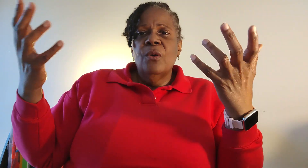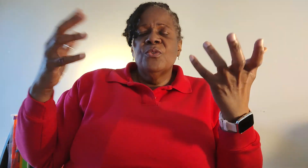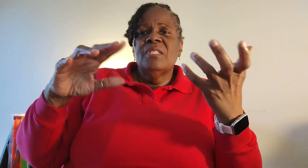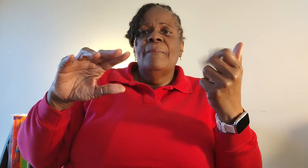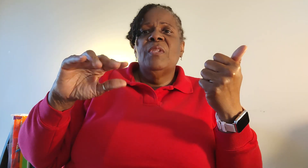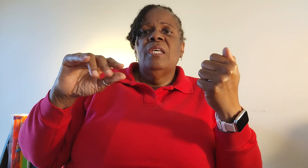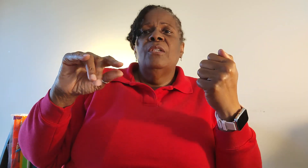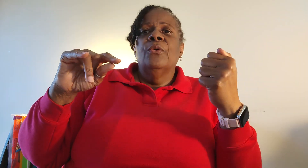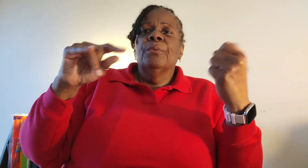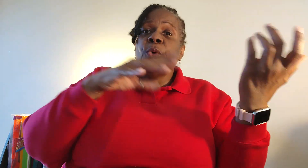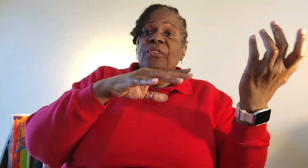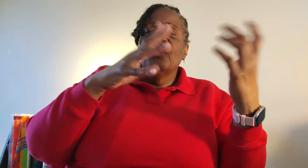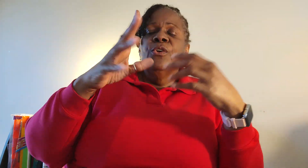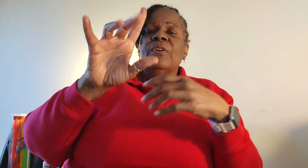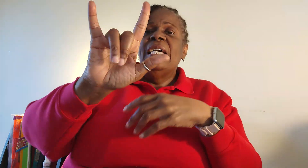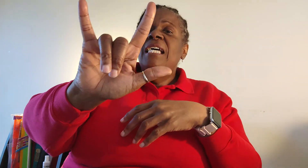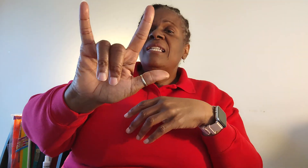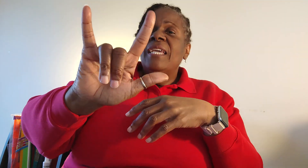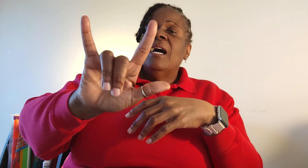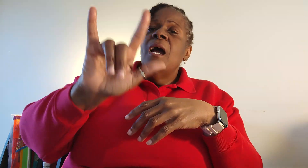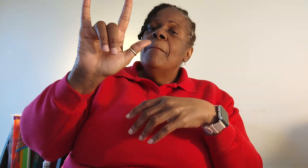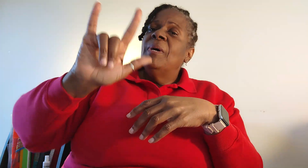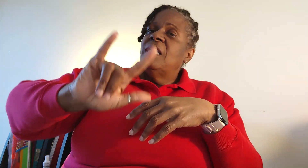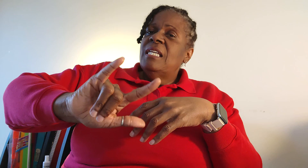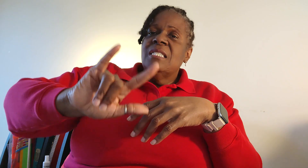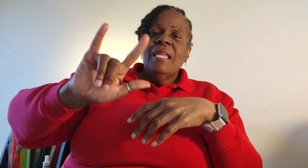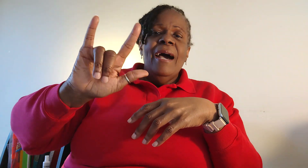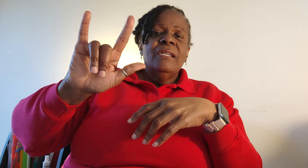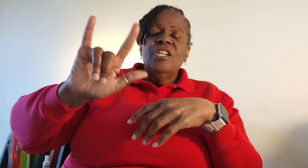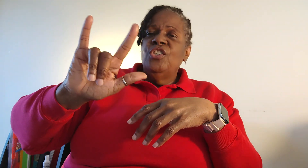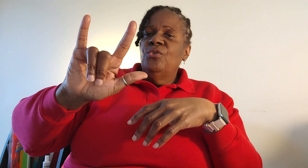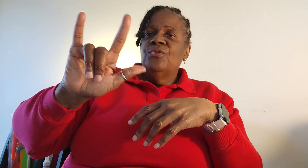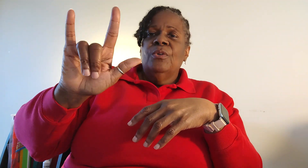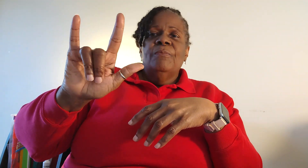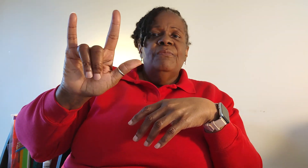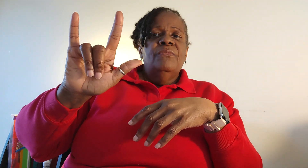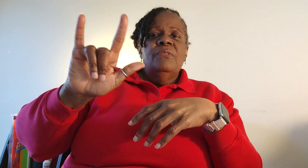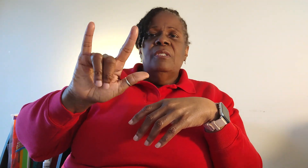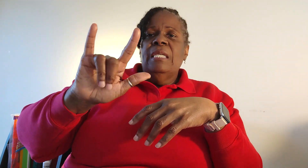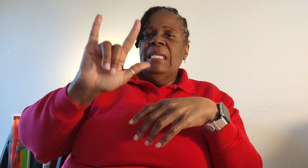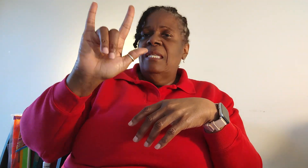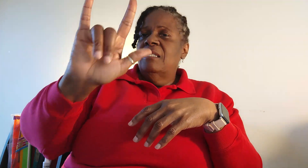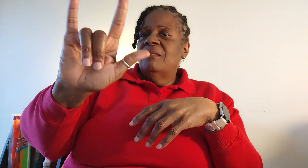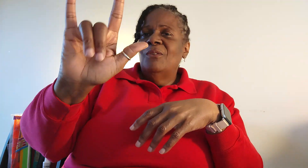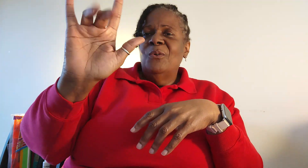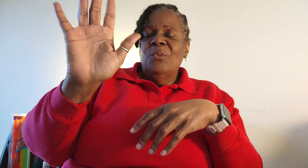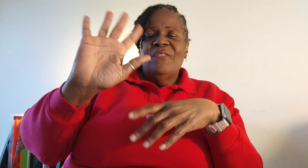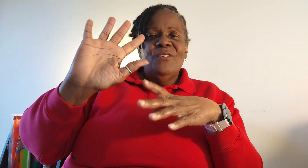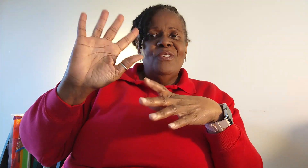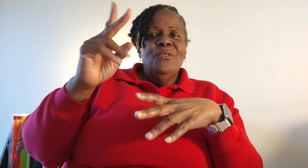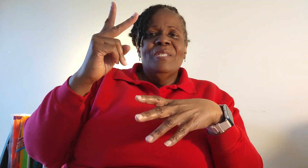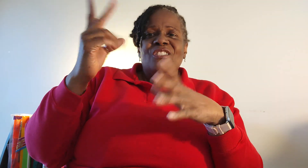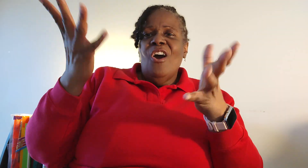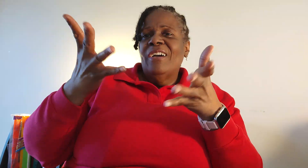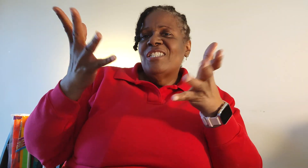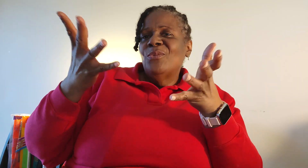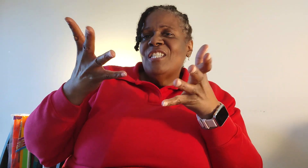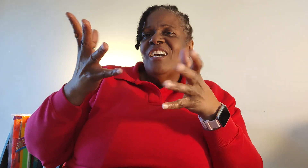or something, or your boyfriend, girl, yeah. But it's not unusual to end with you've been talking to each